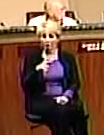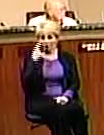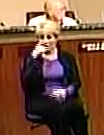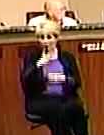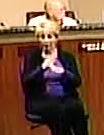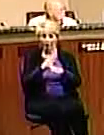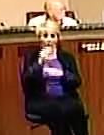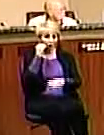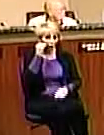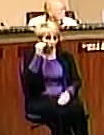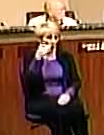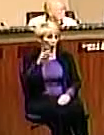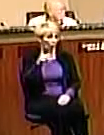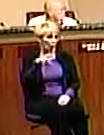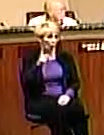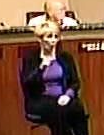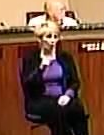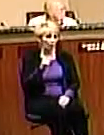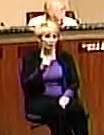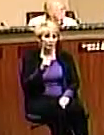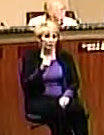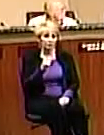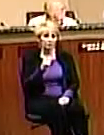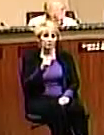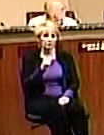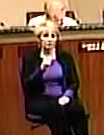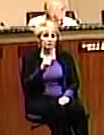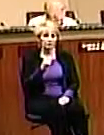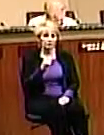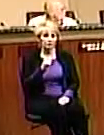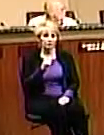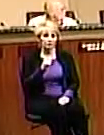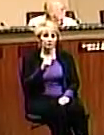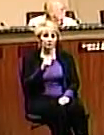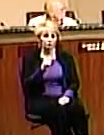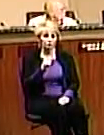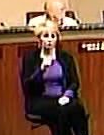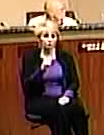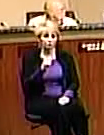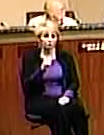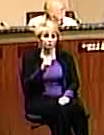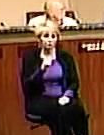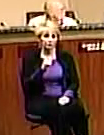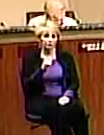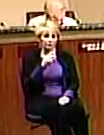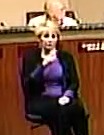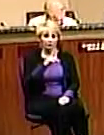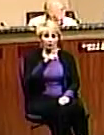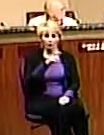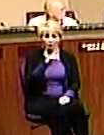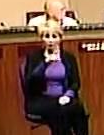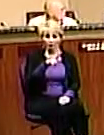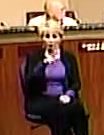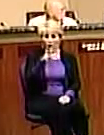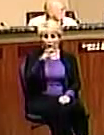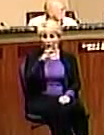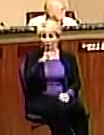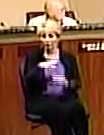average home or apartment, it's going to be bucking $275 to $300 a